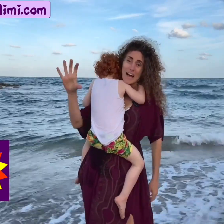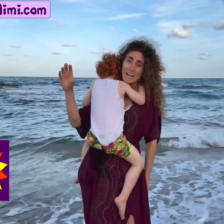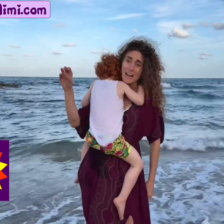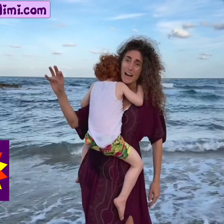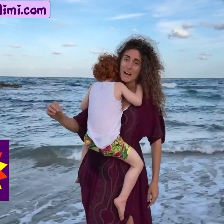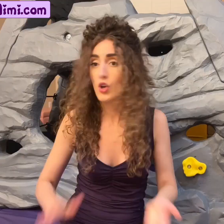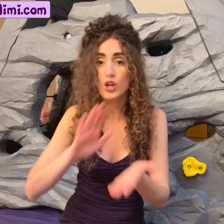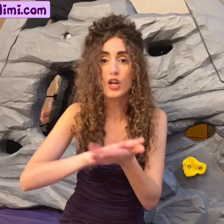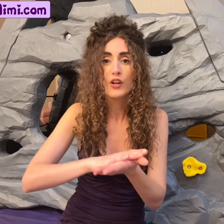MamaMimi.com.